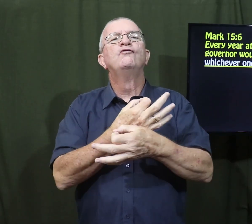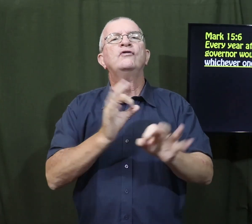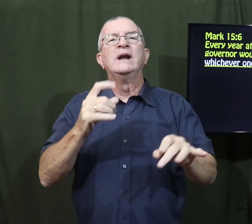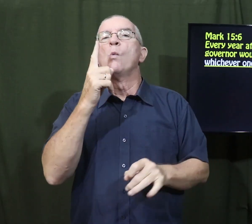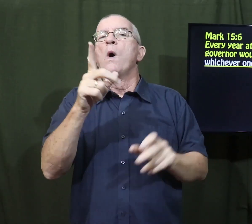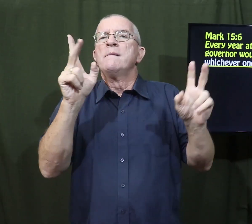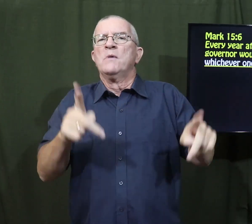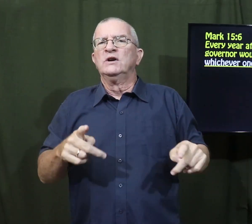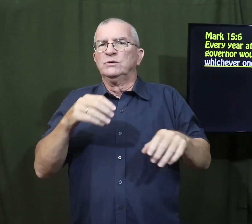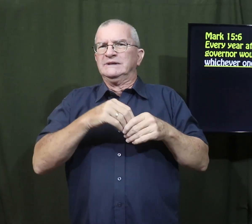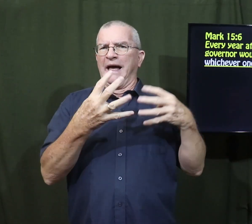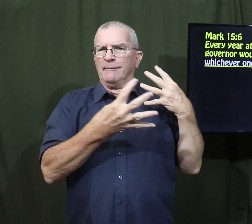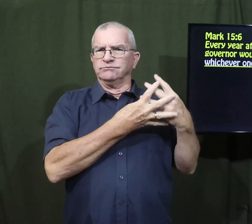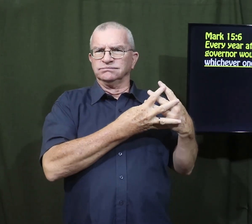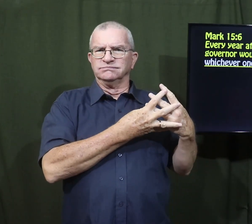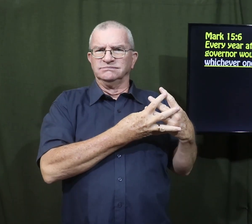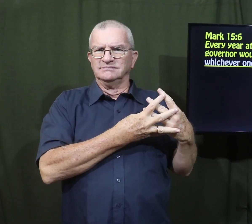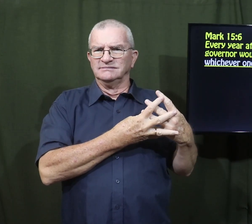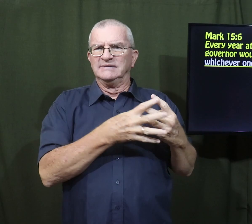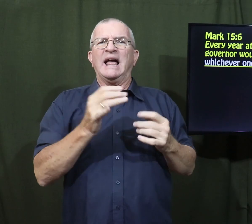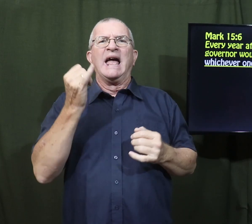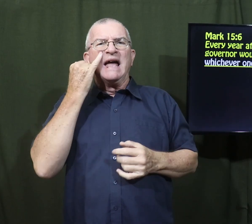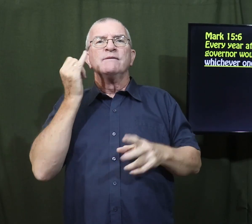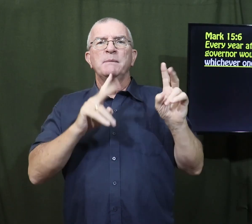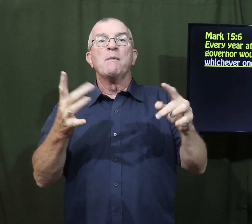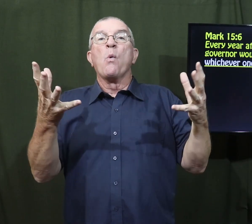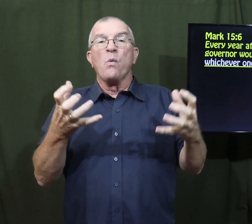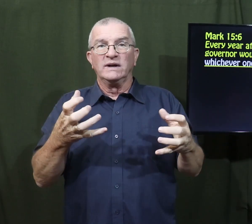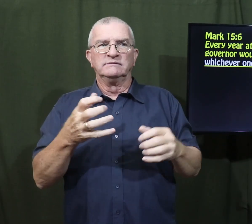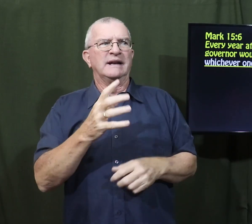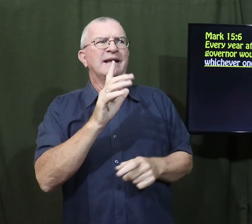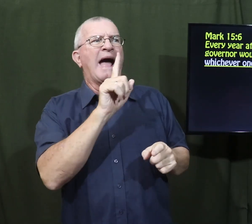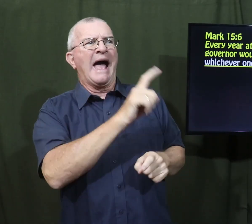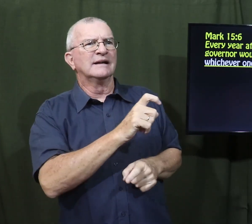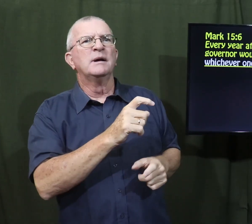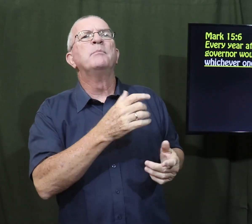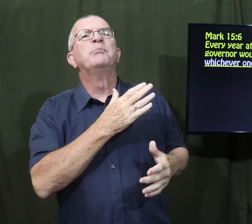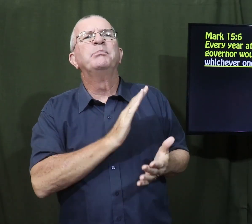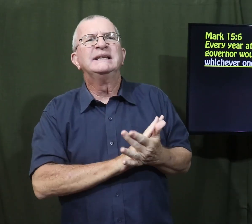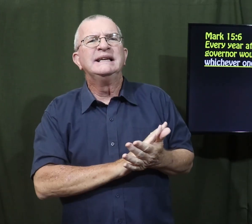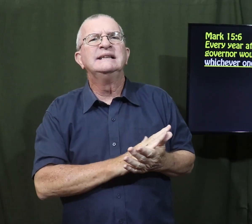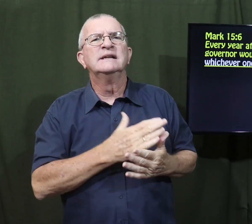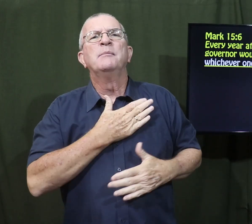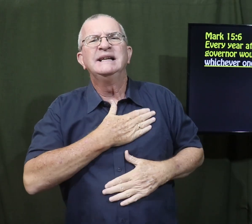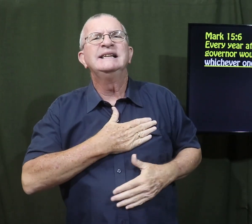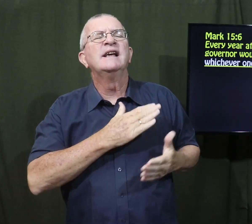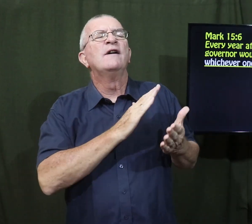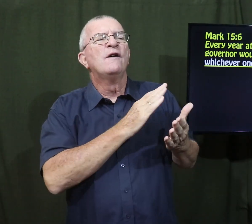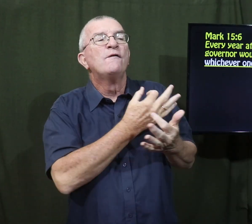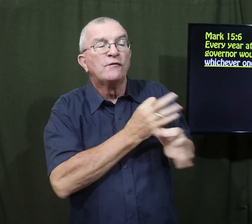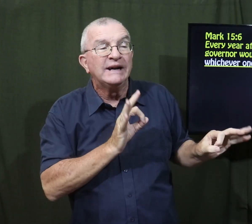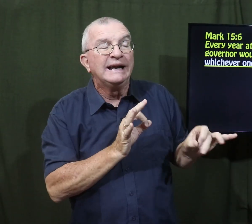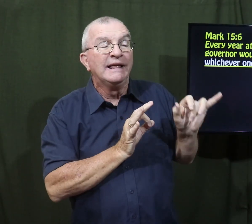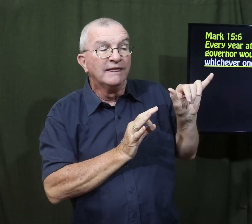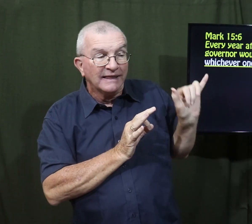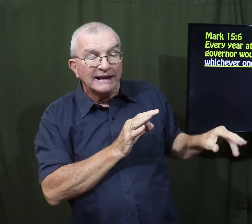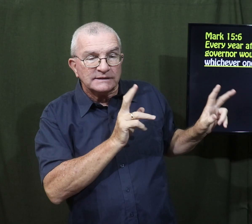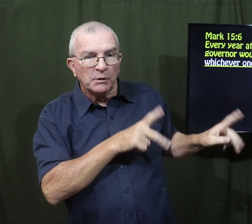had an annual freeing of one person in prison, whichever one the people asked